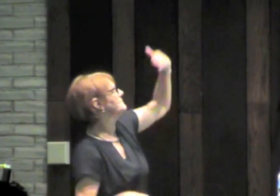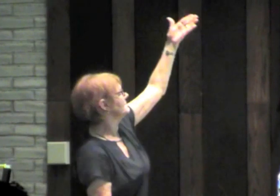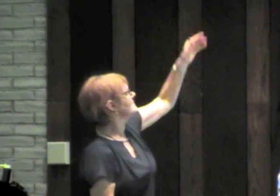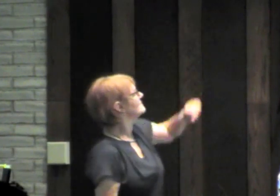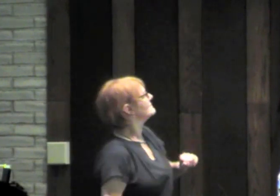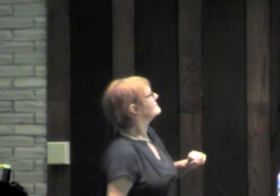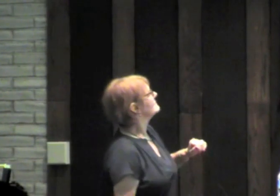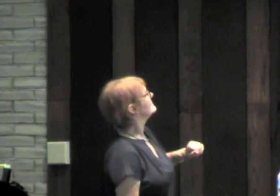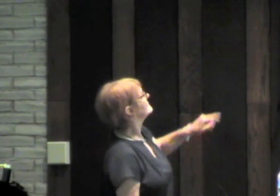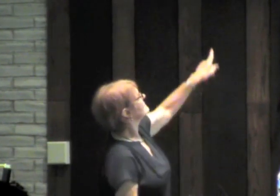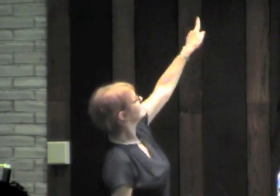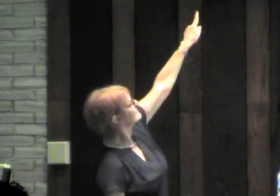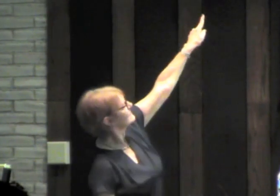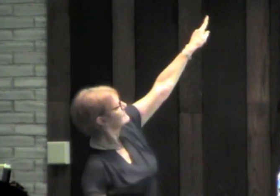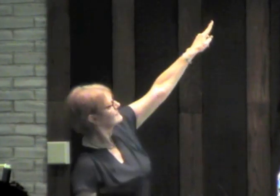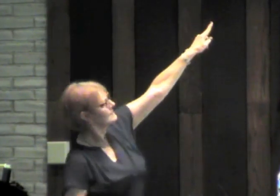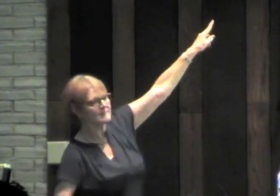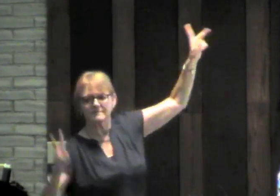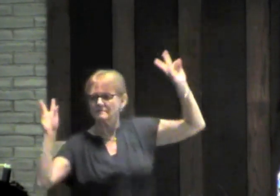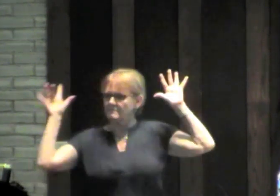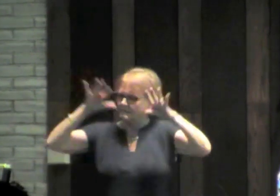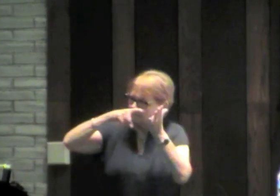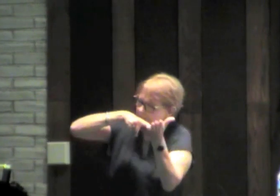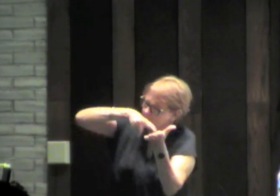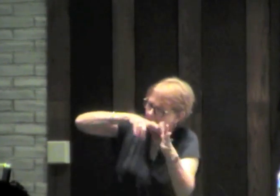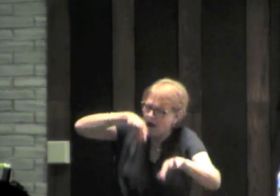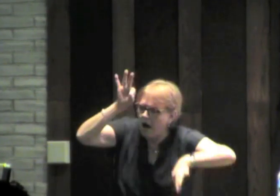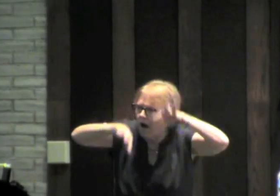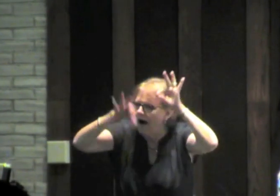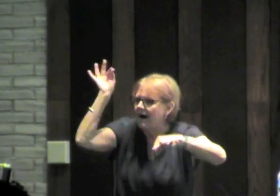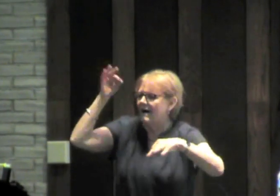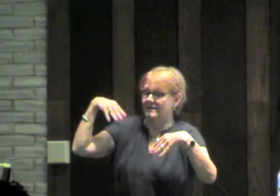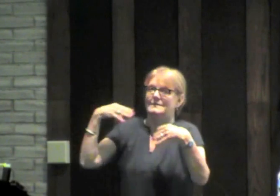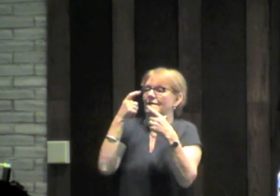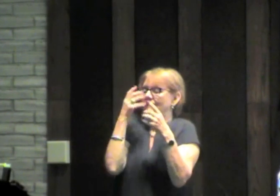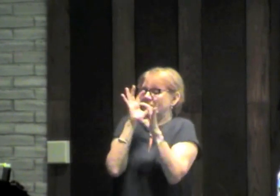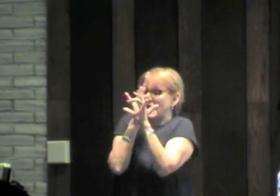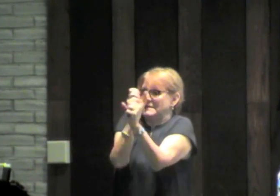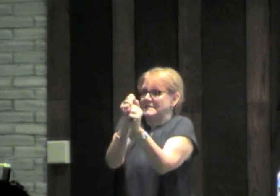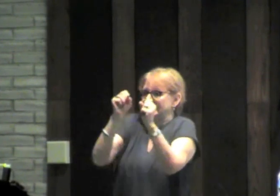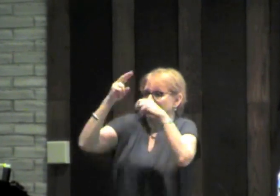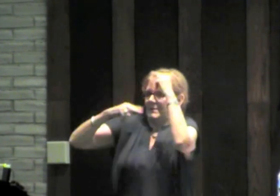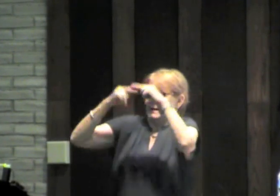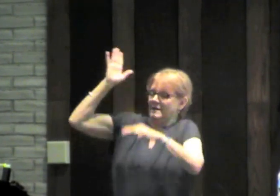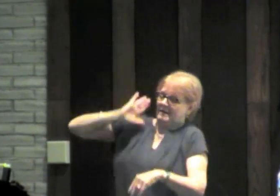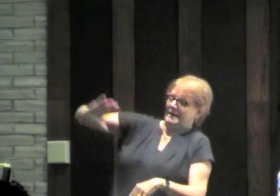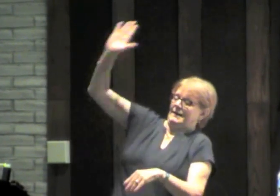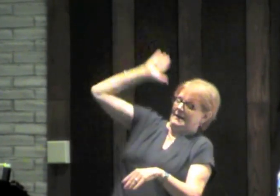This is a very historical place. It's quite interesting. It was excavated, and they found that it